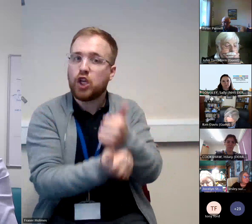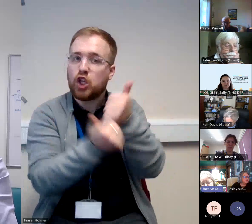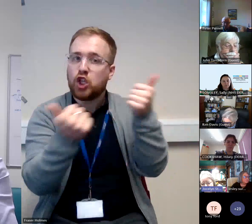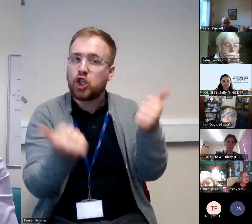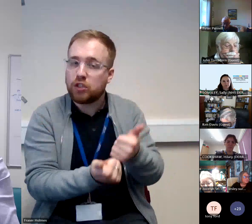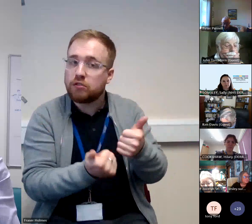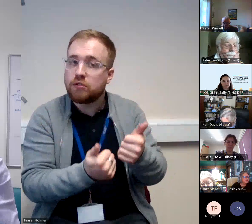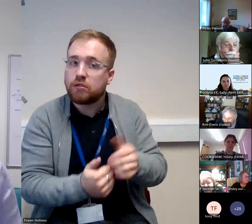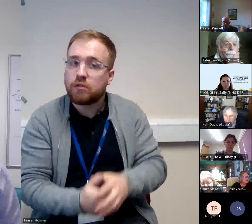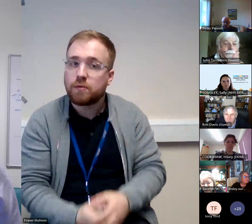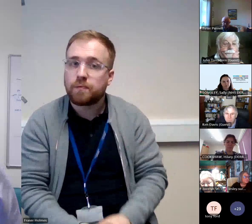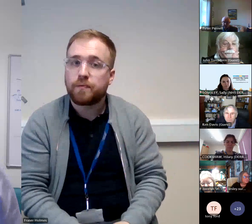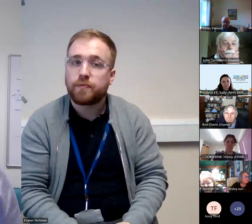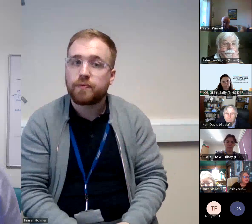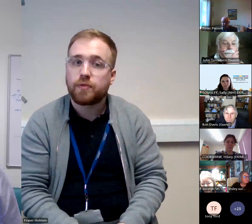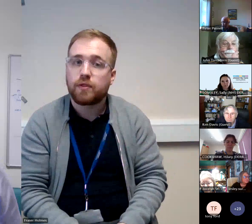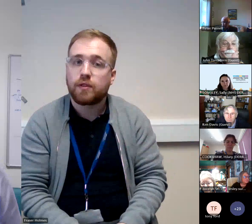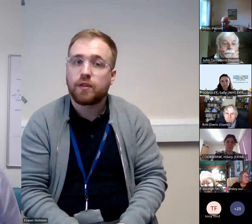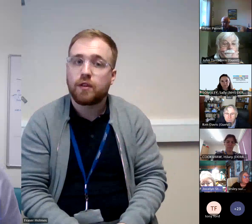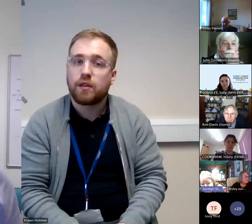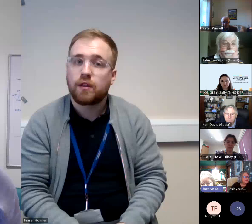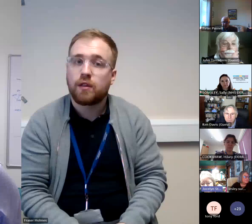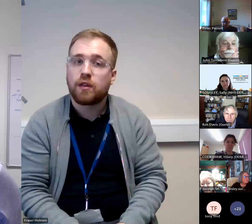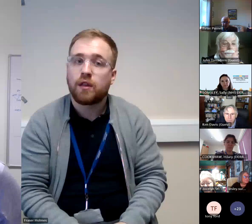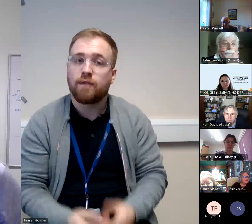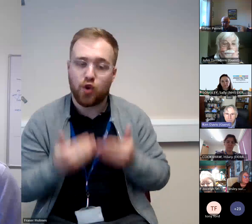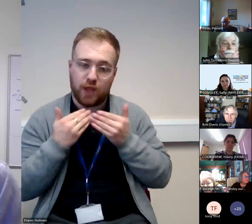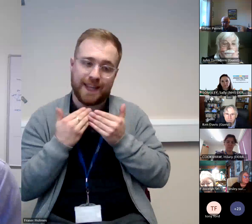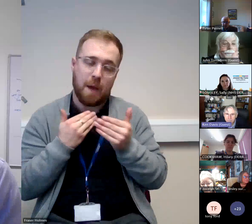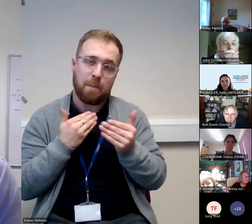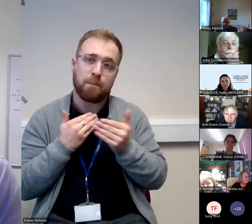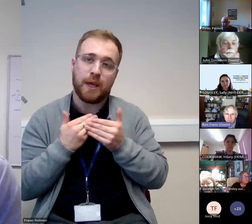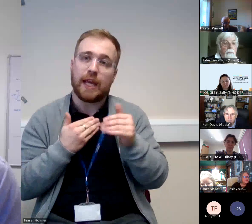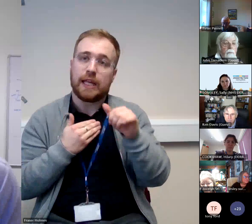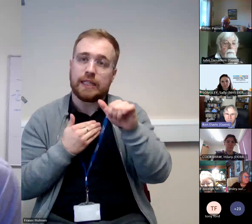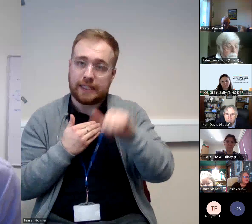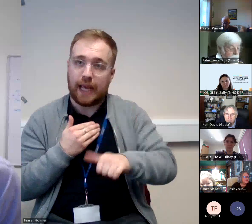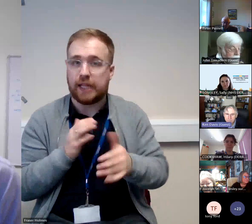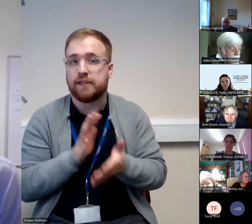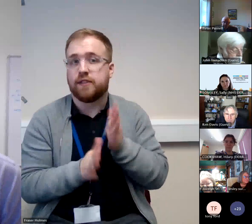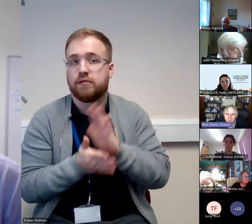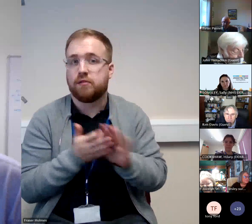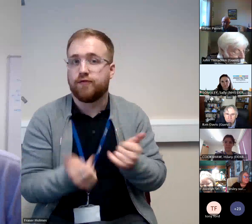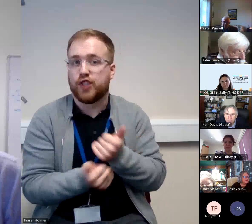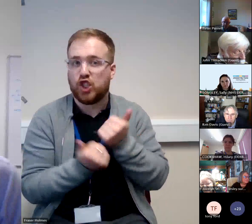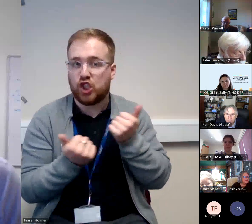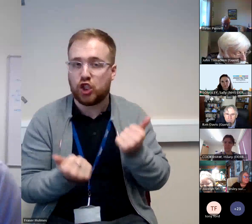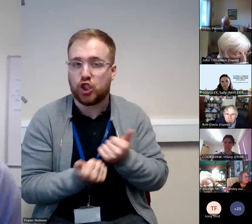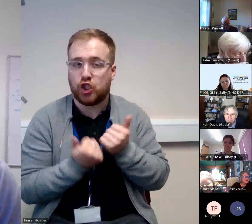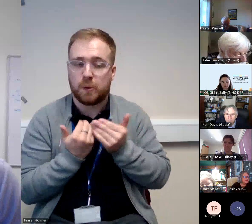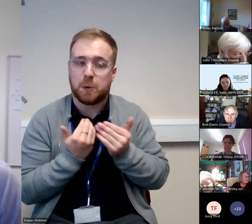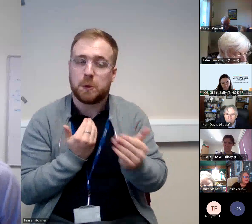gets? For the time being, yes, it is a done deal. So